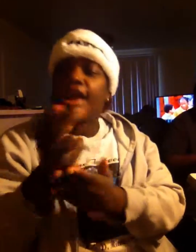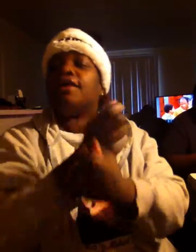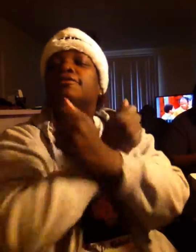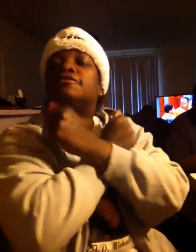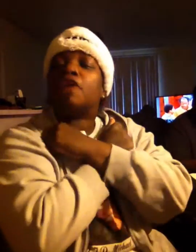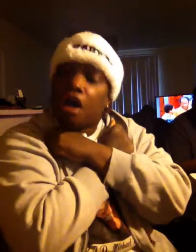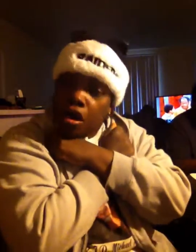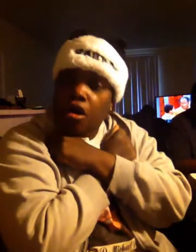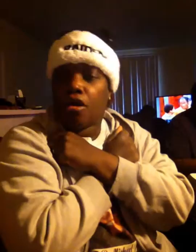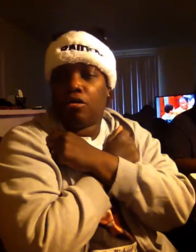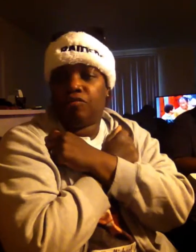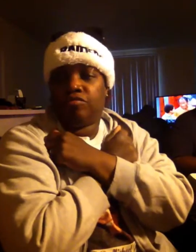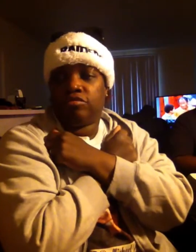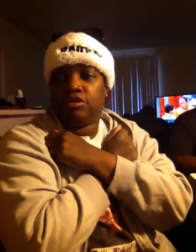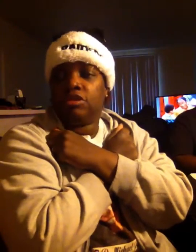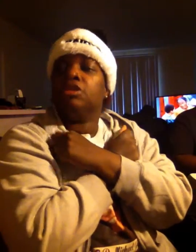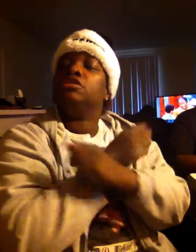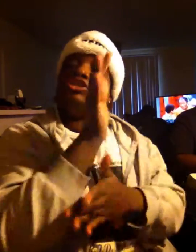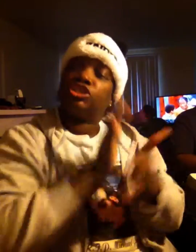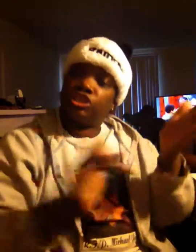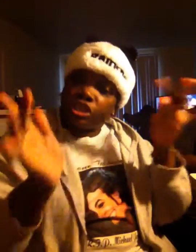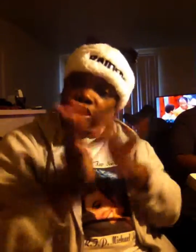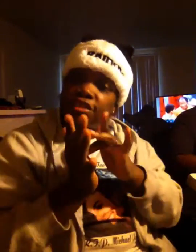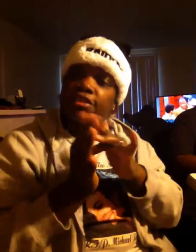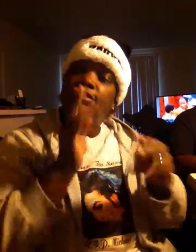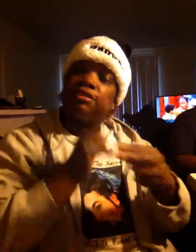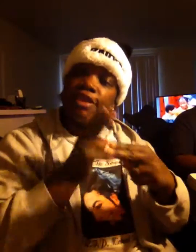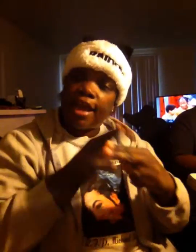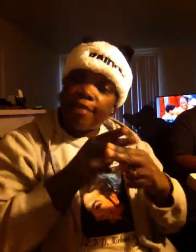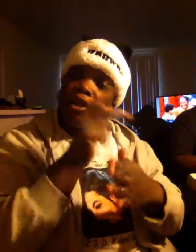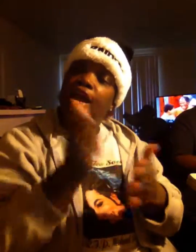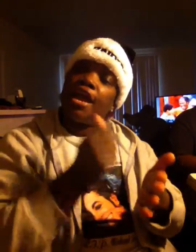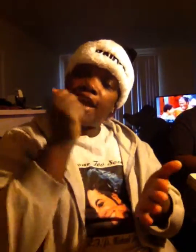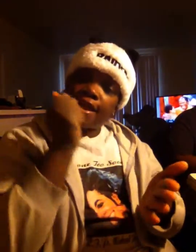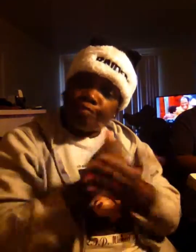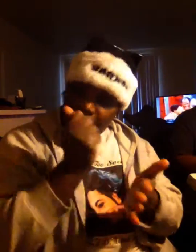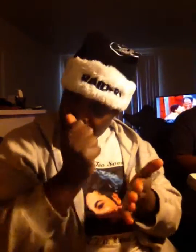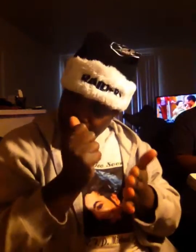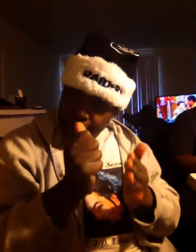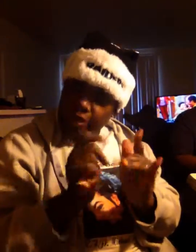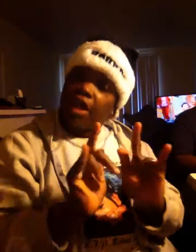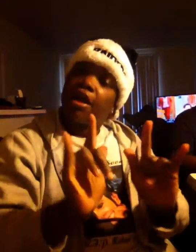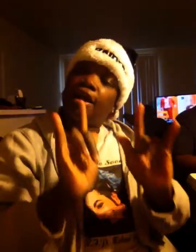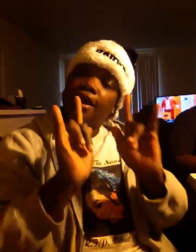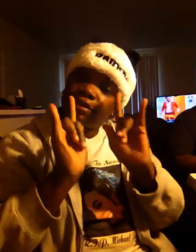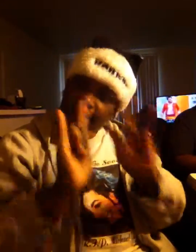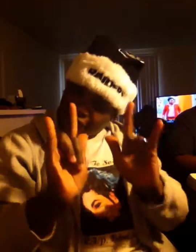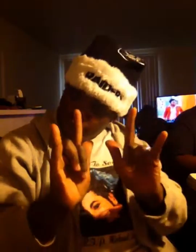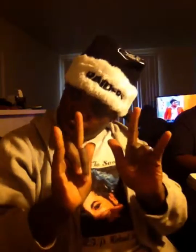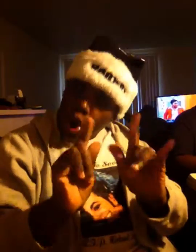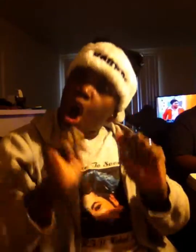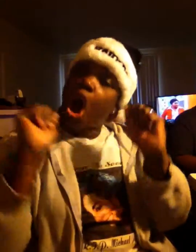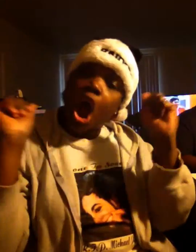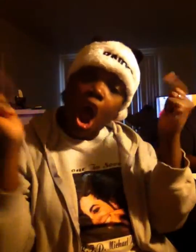and love. Jesus, let it be. I love you